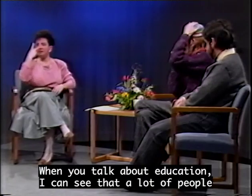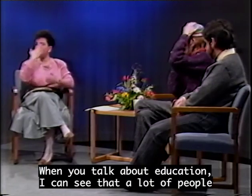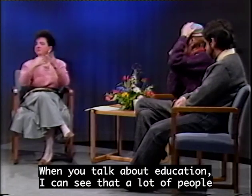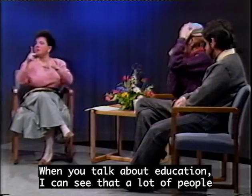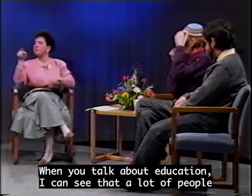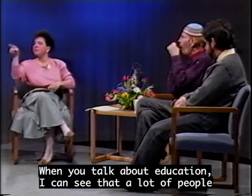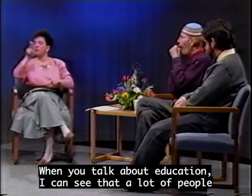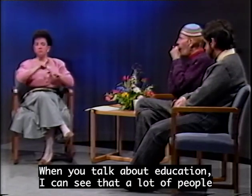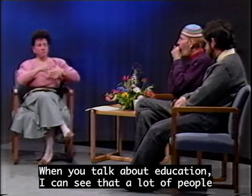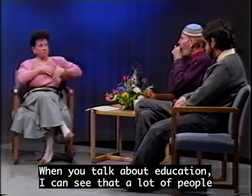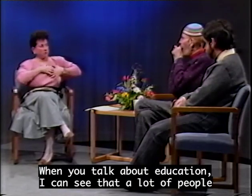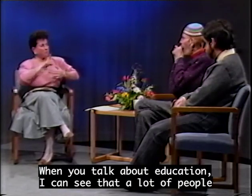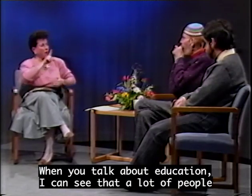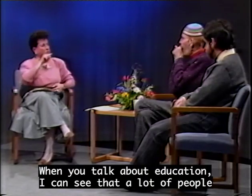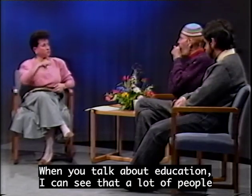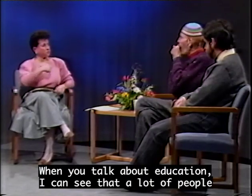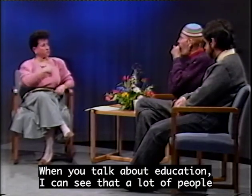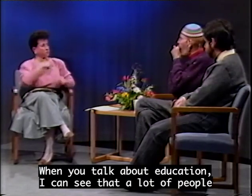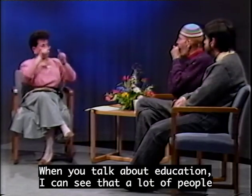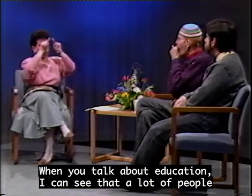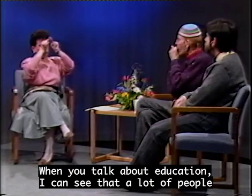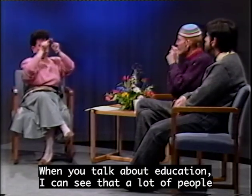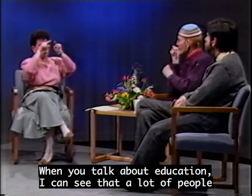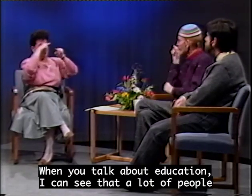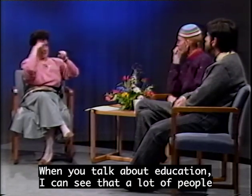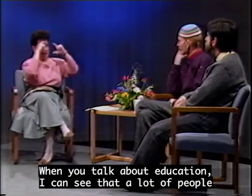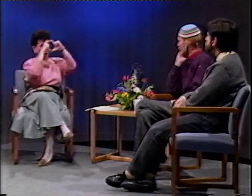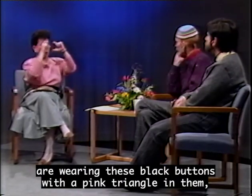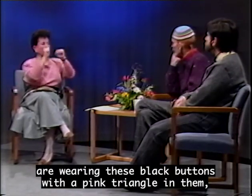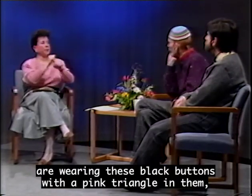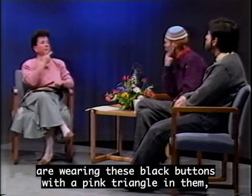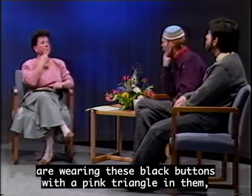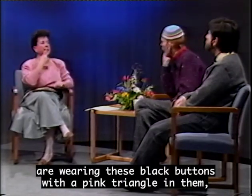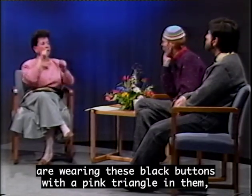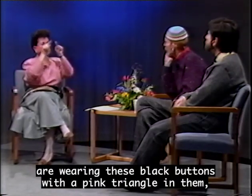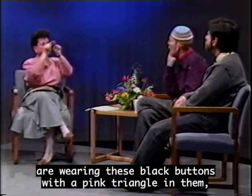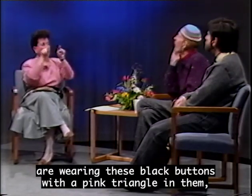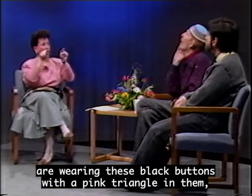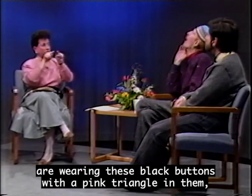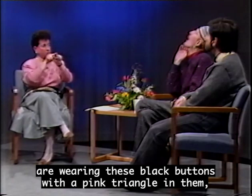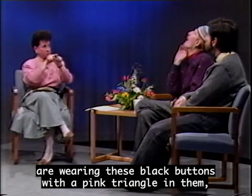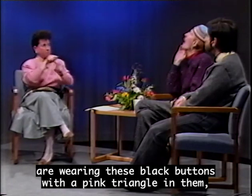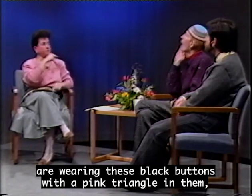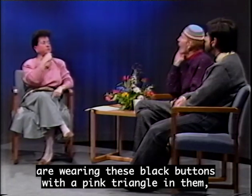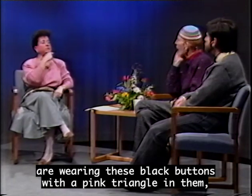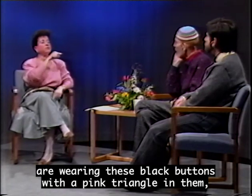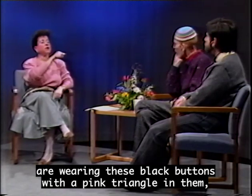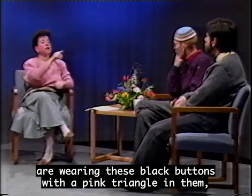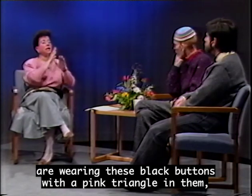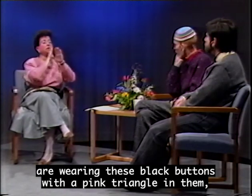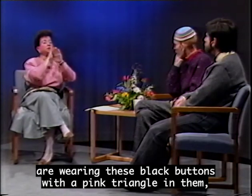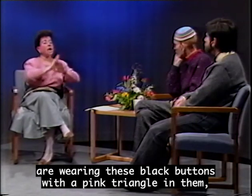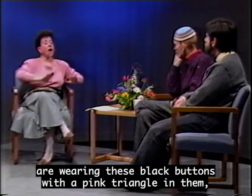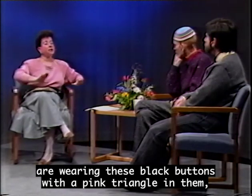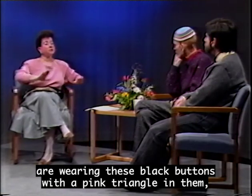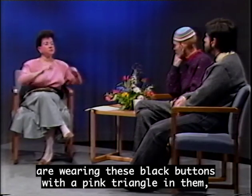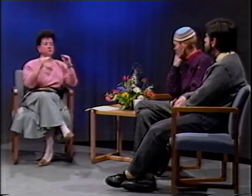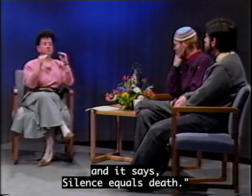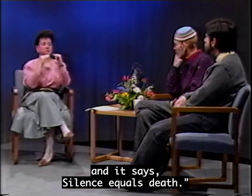When you talk about education, I can see that a lot of people are wearing these black buttons with a pink triangle in them, and